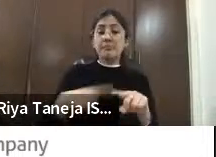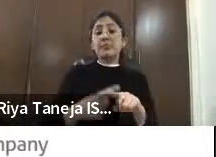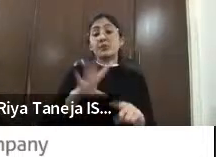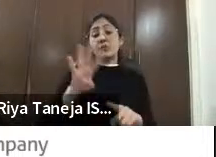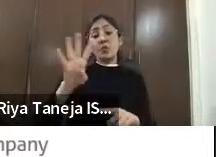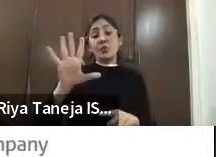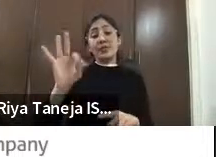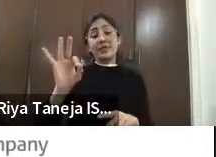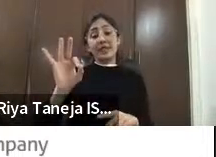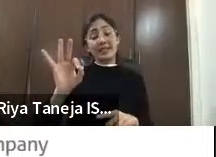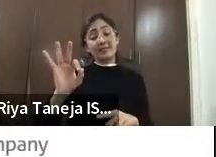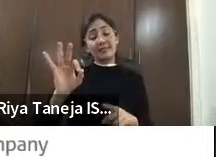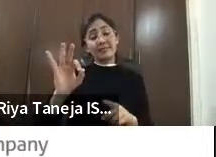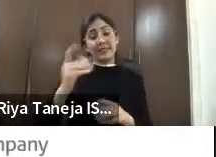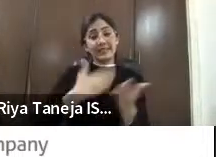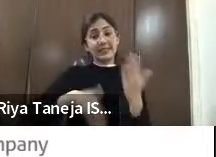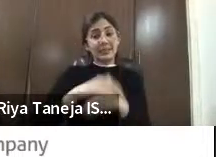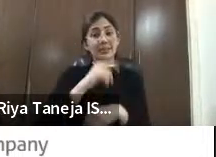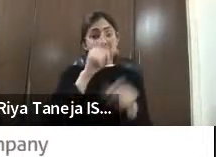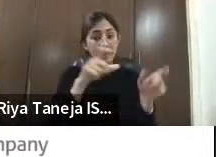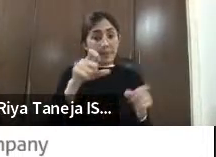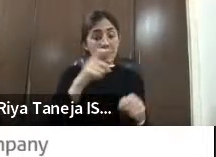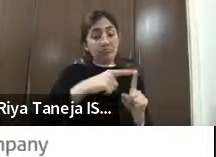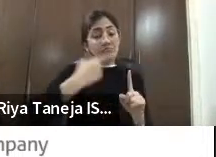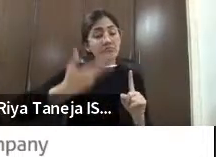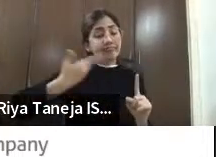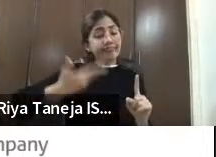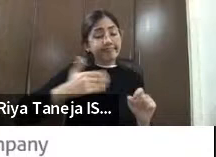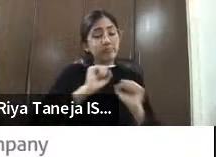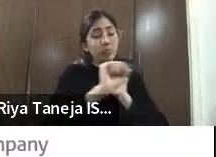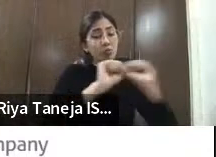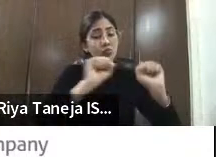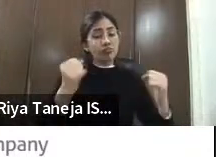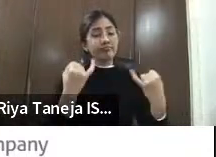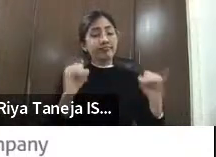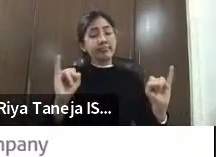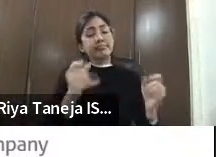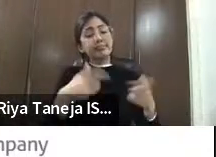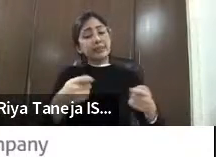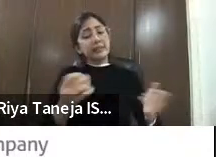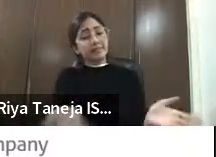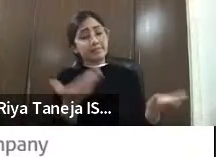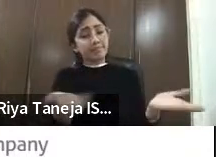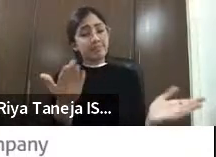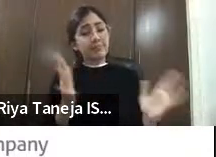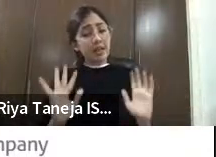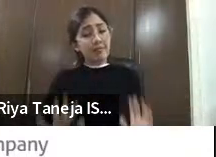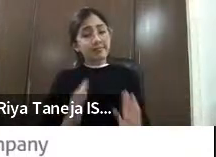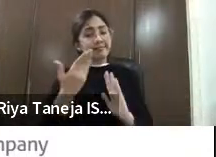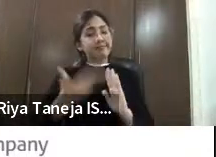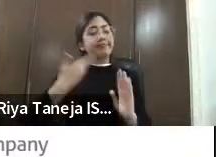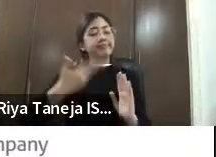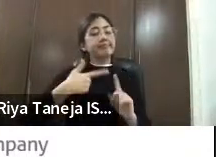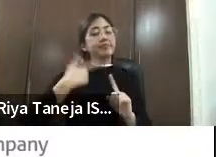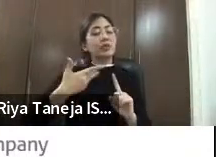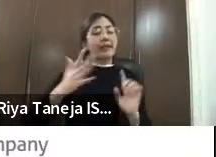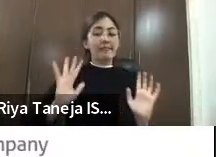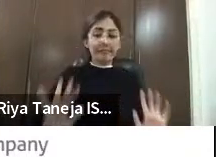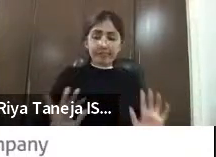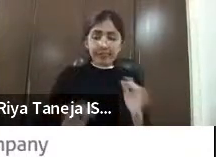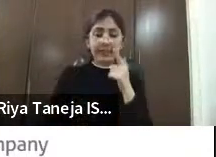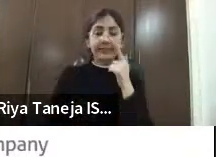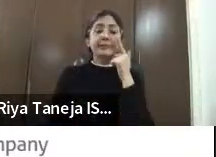disabilities on entrepreneurship through NSIC, NIESBUD. ATPAR